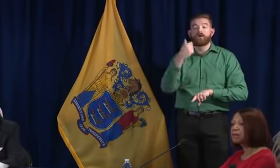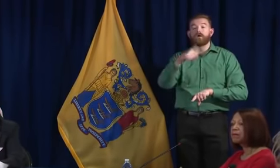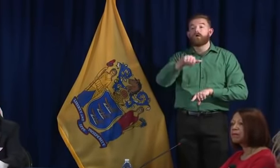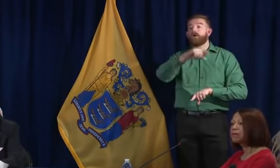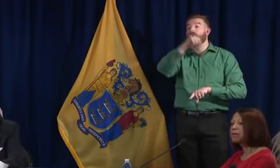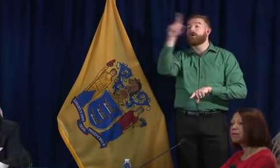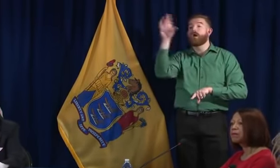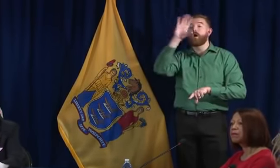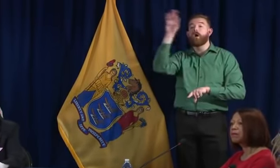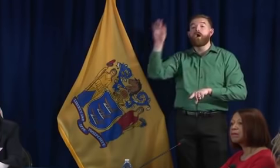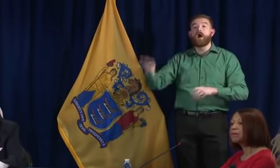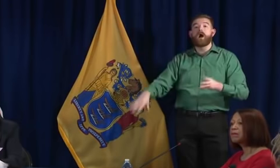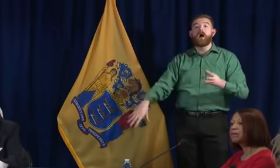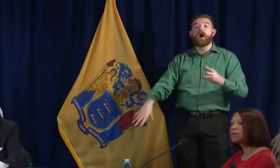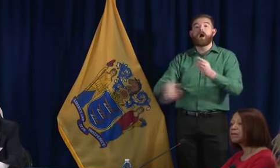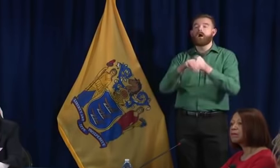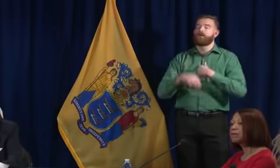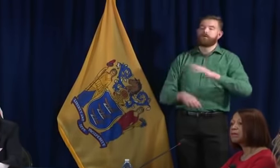Brett.